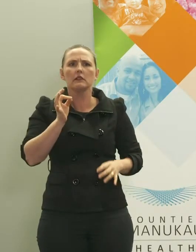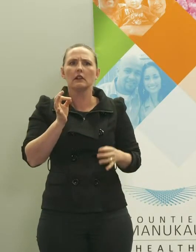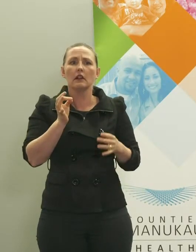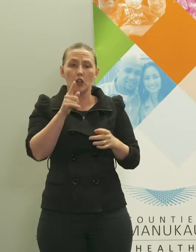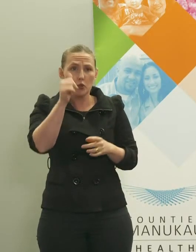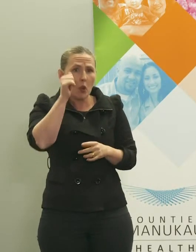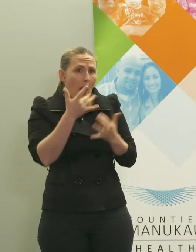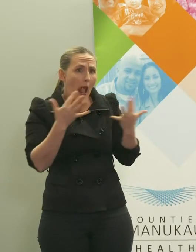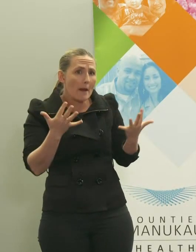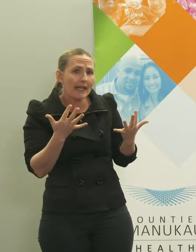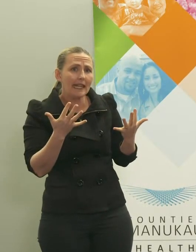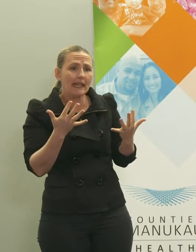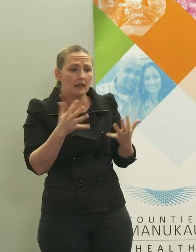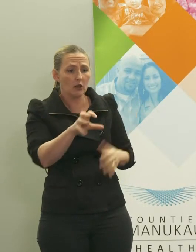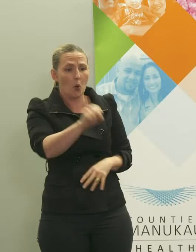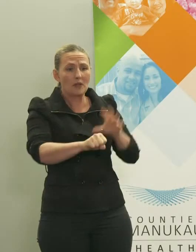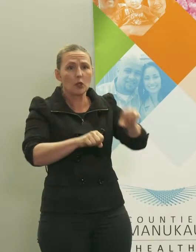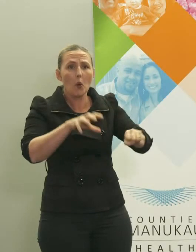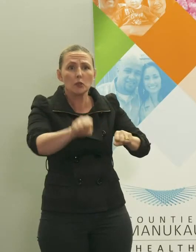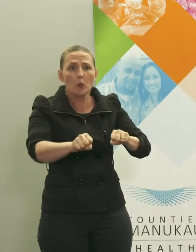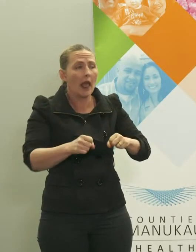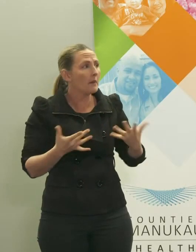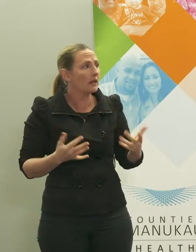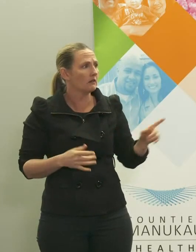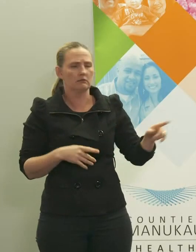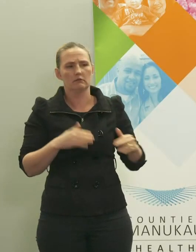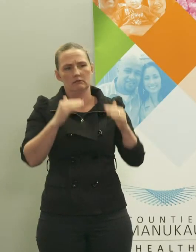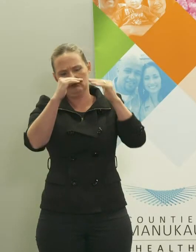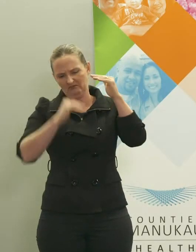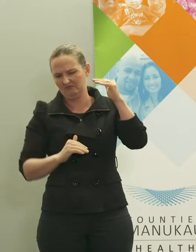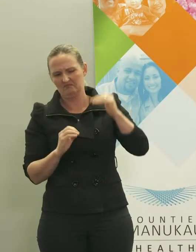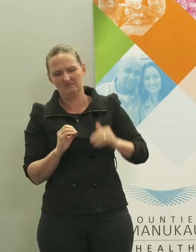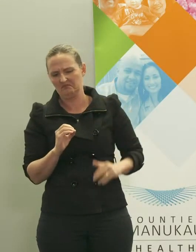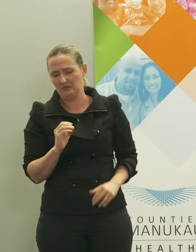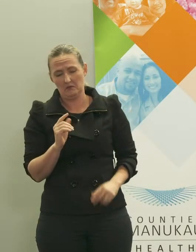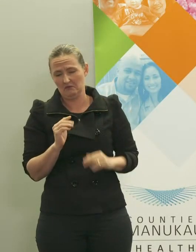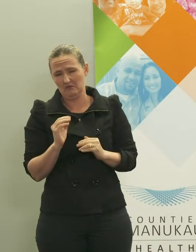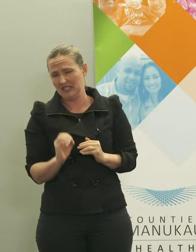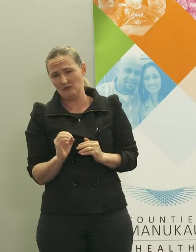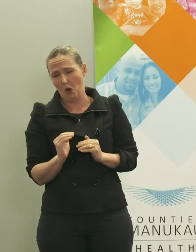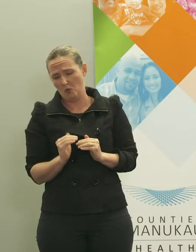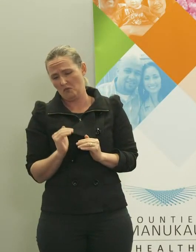even? I think it would be close to zero in the last week.